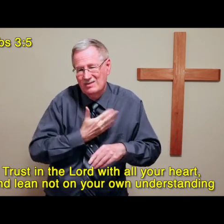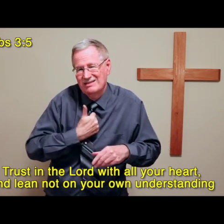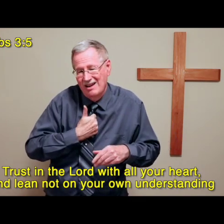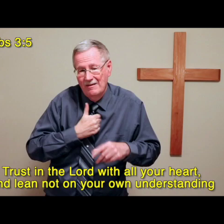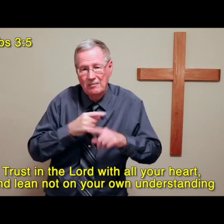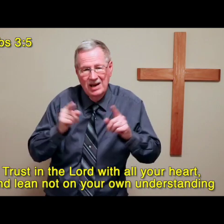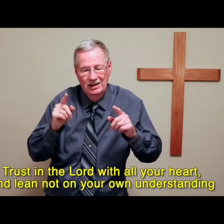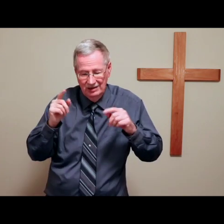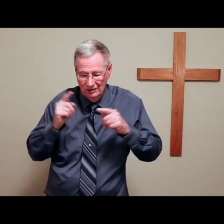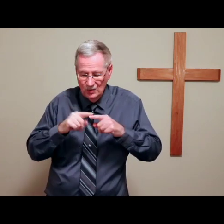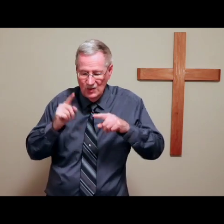answers.